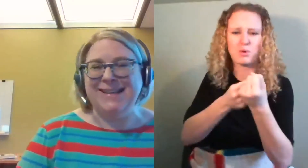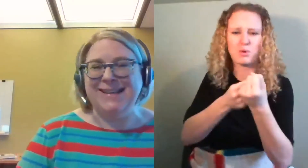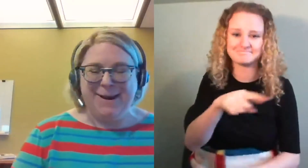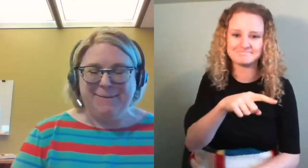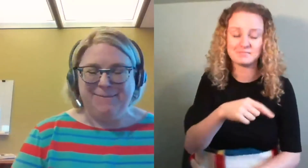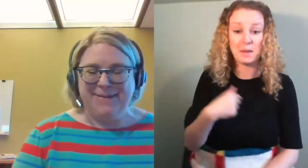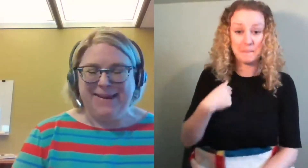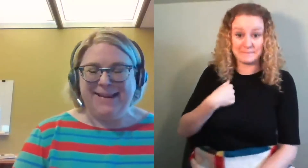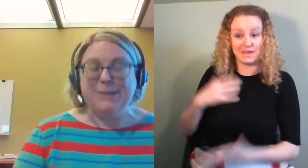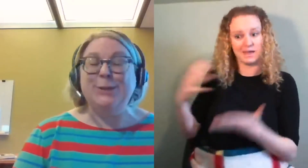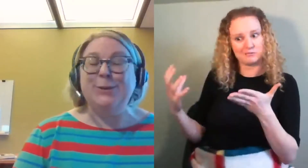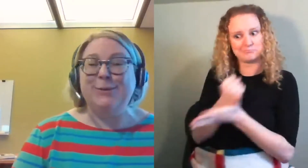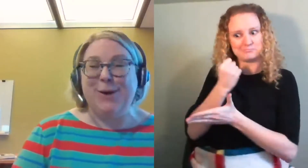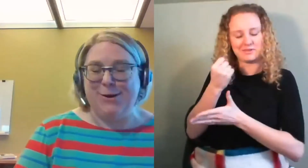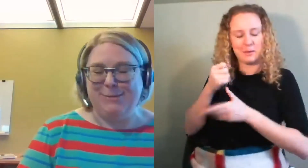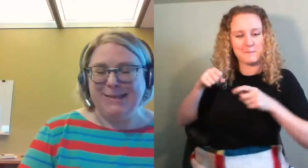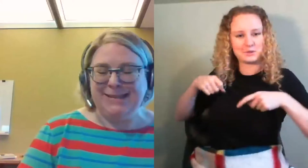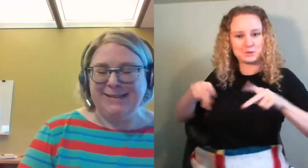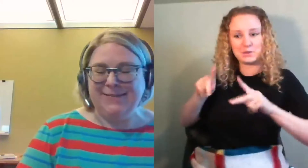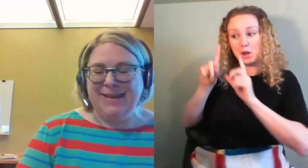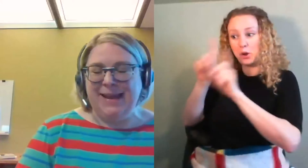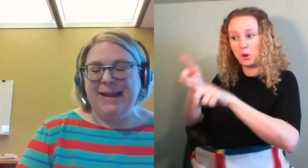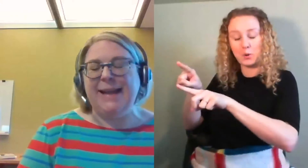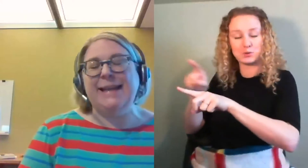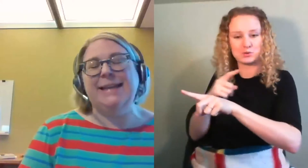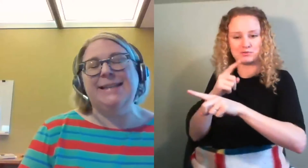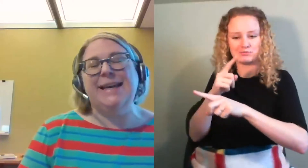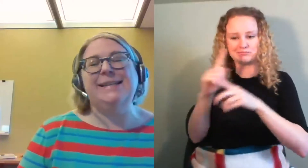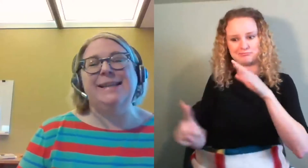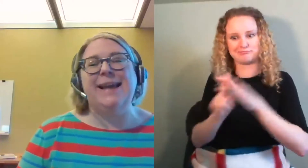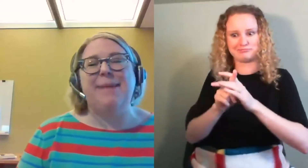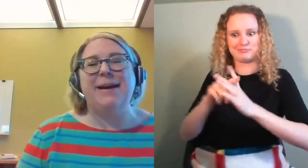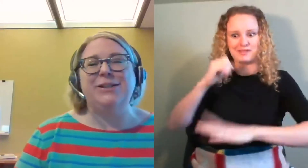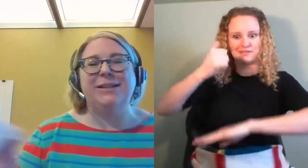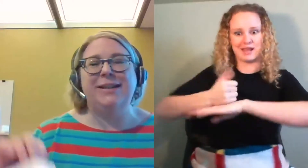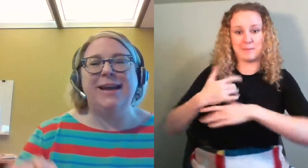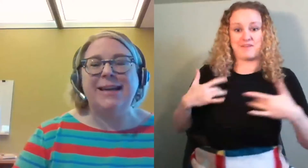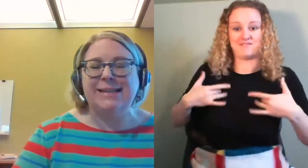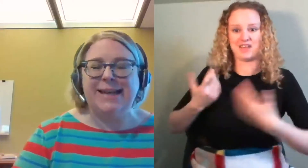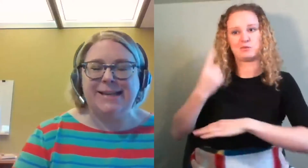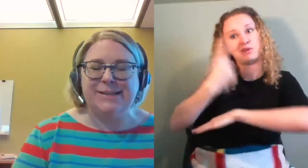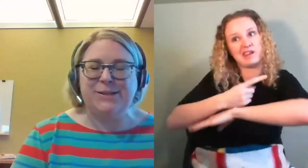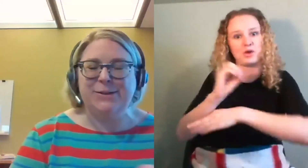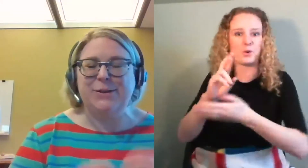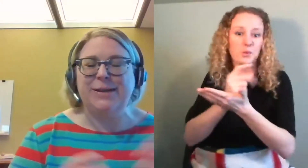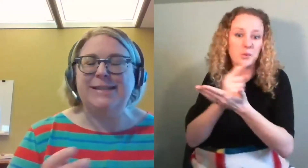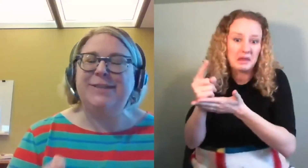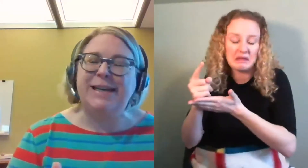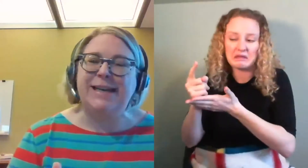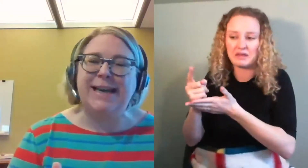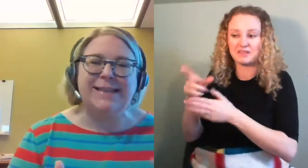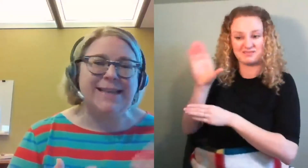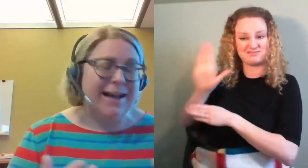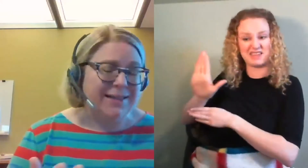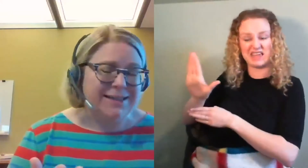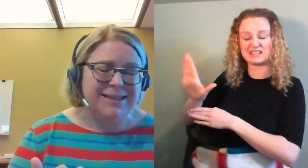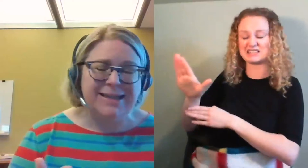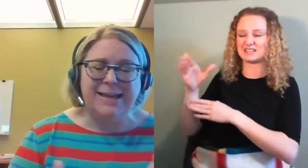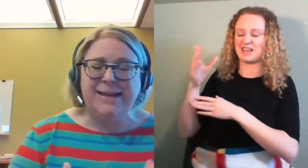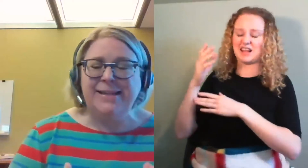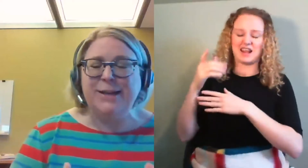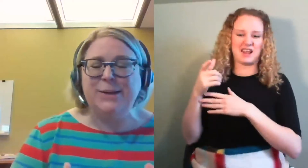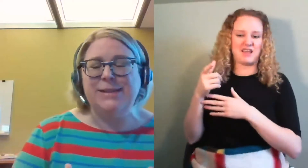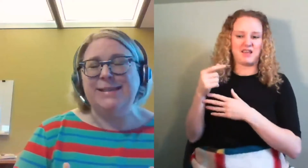events, including Raw Almond, and I can attest to that passion. I can attest to the creativity and